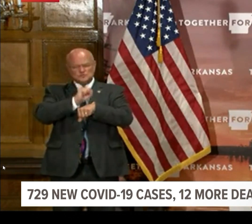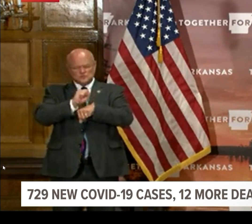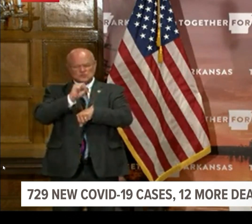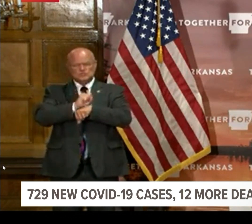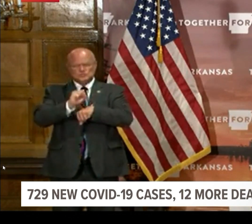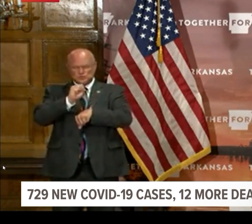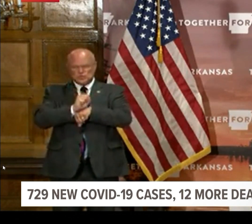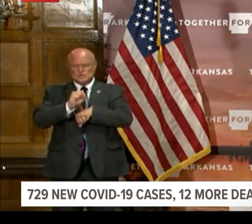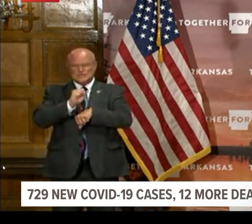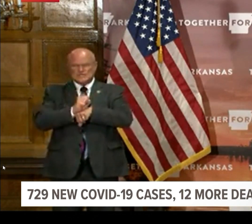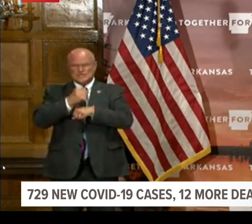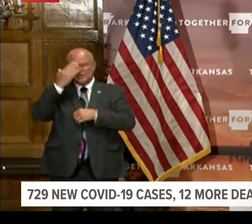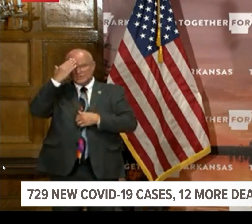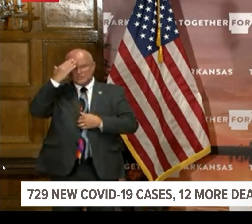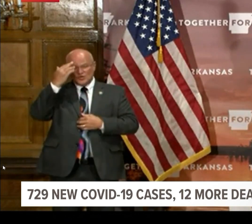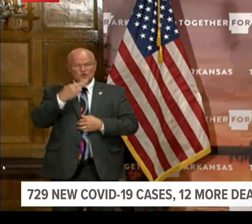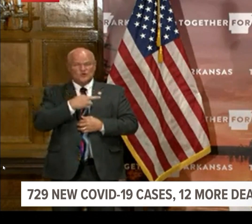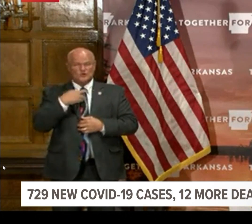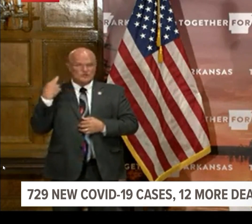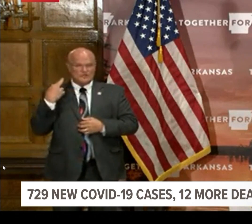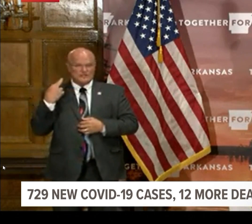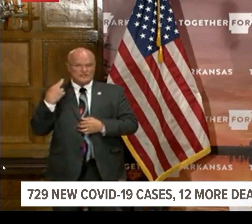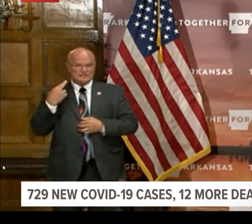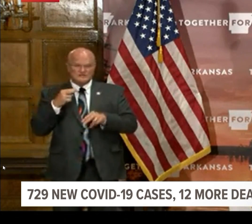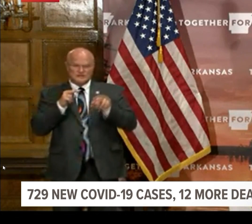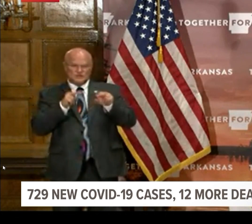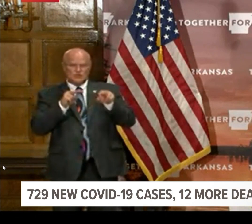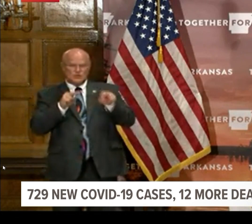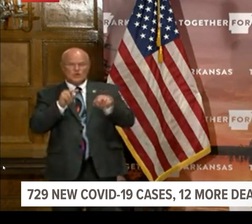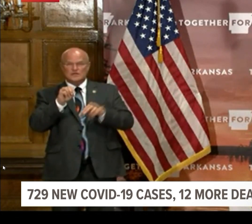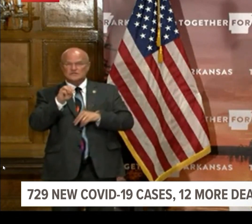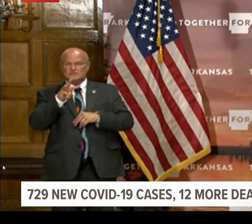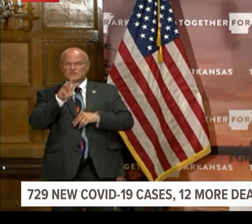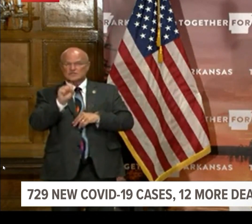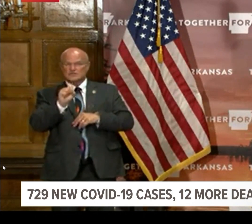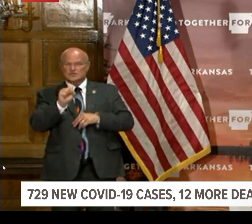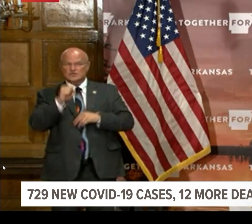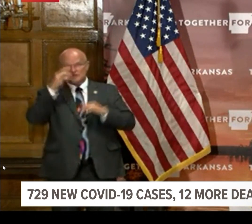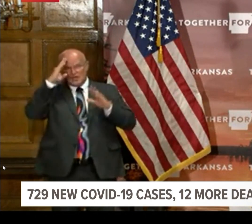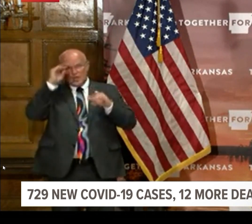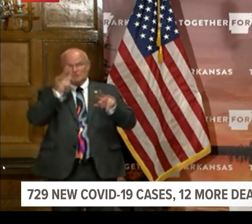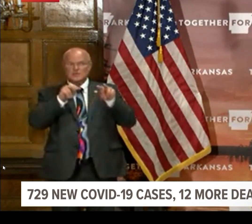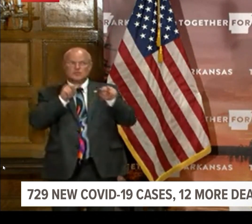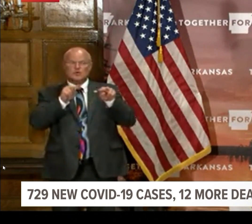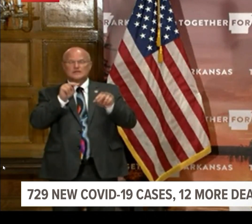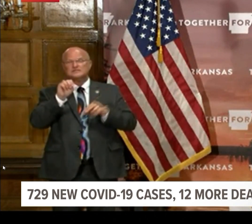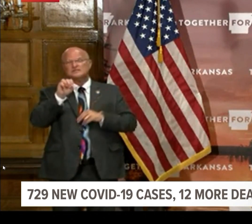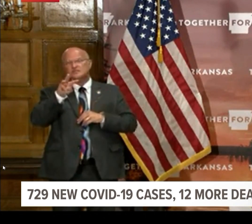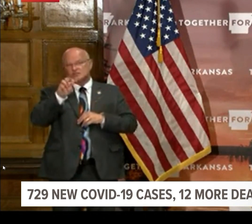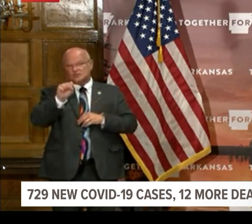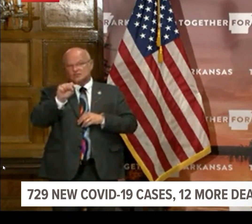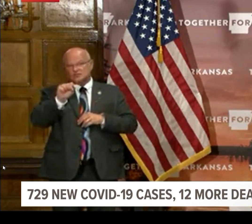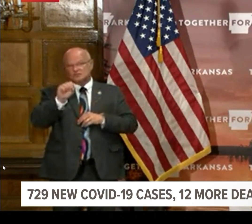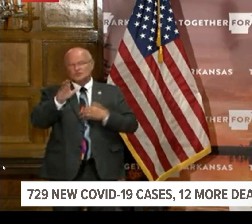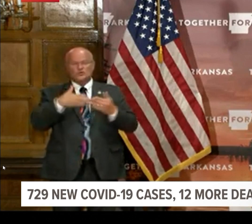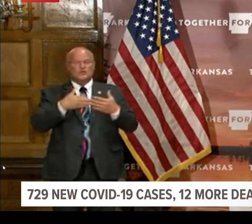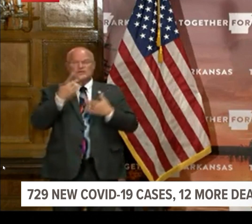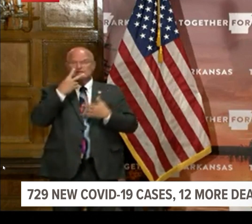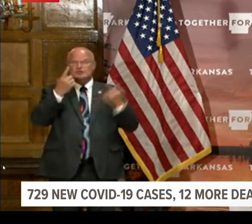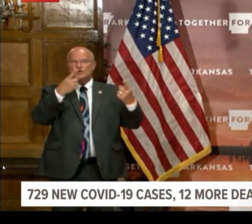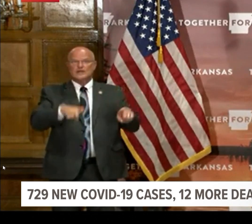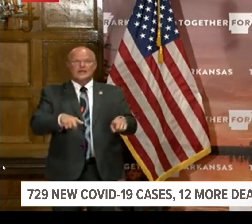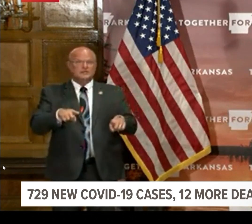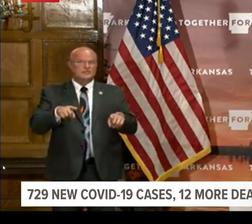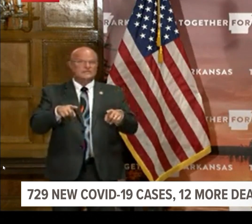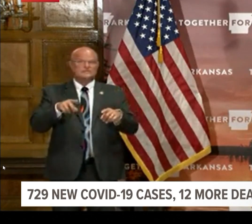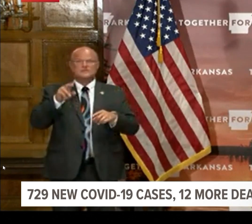at risk here. If you watch the news, which I hope during this environment, people do watch the news. Whenever you see what happens